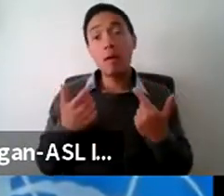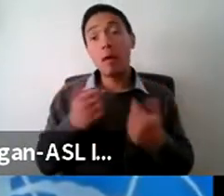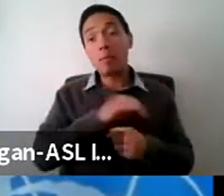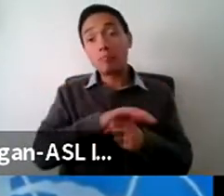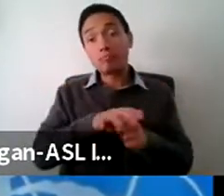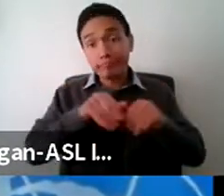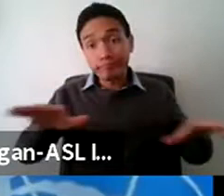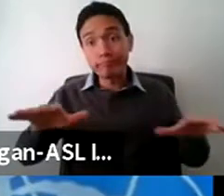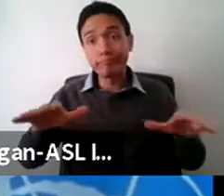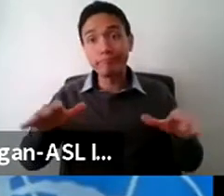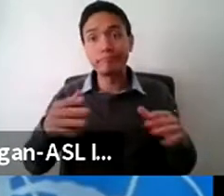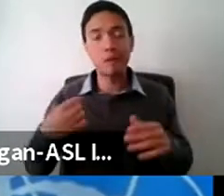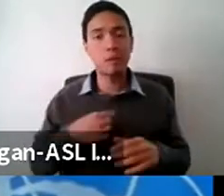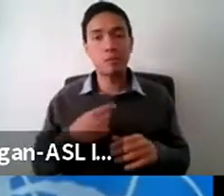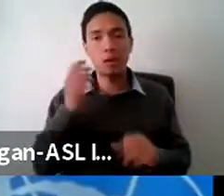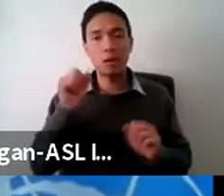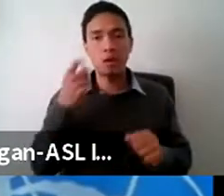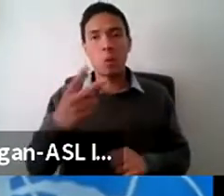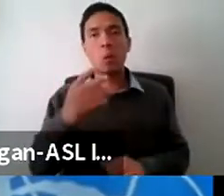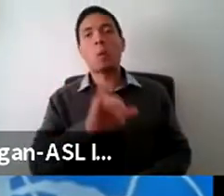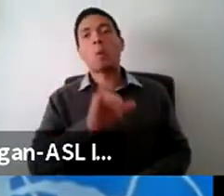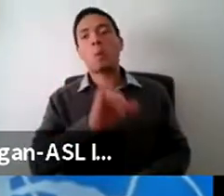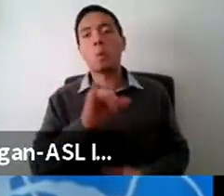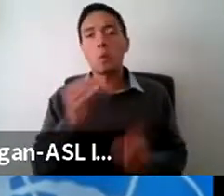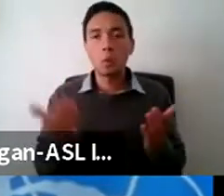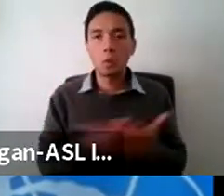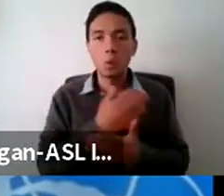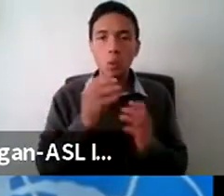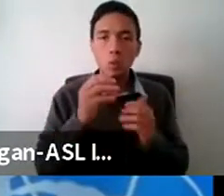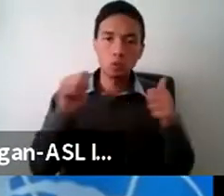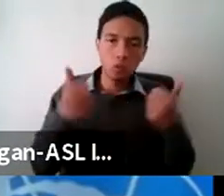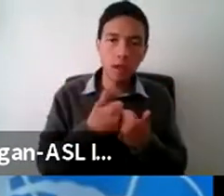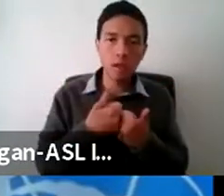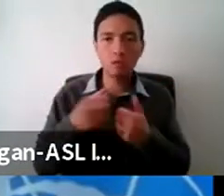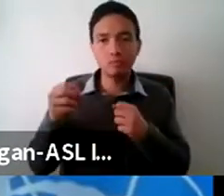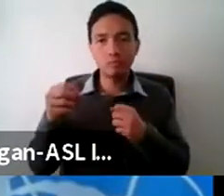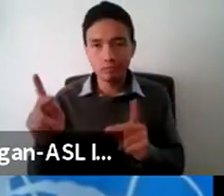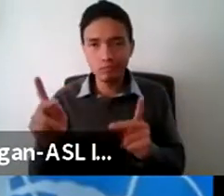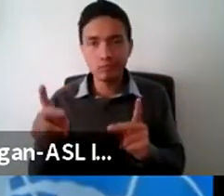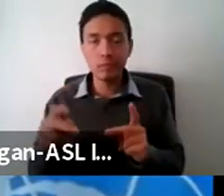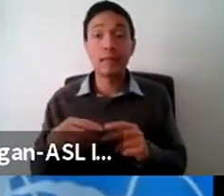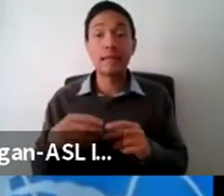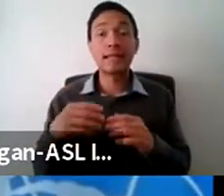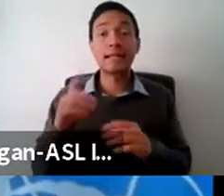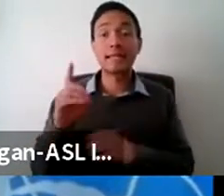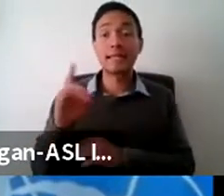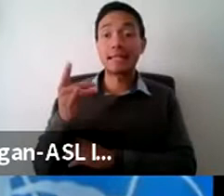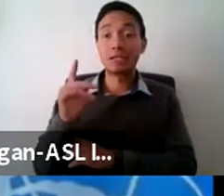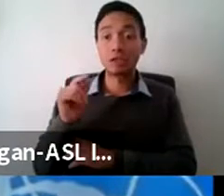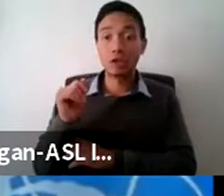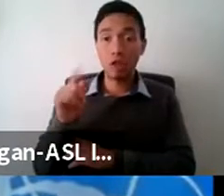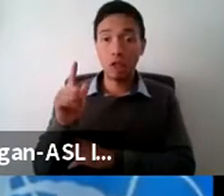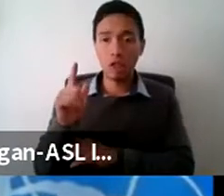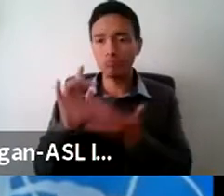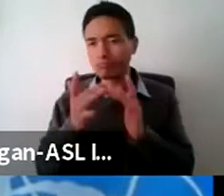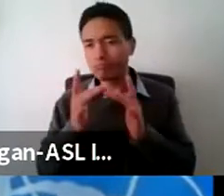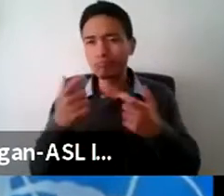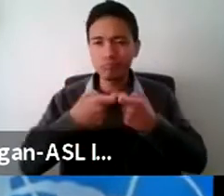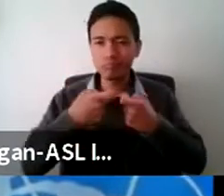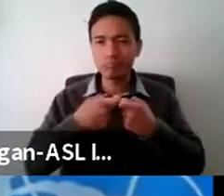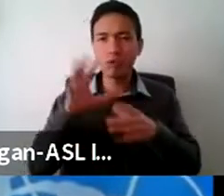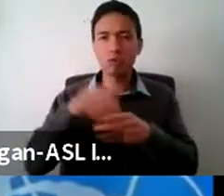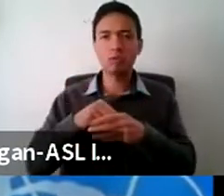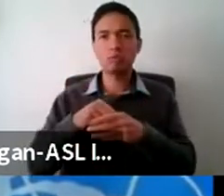specific opportunities and challenges for older persons. Digital inclusion is a must for all ages, and it